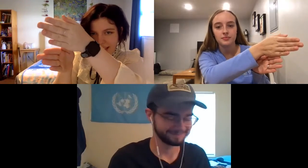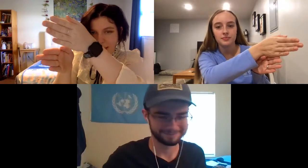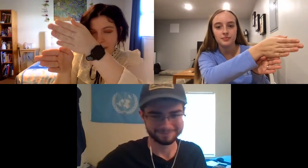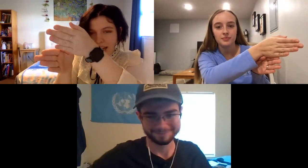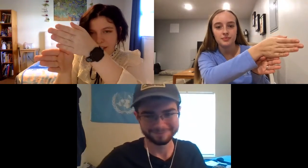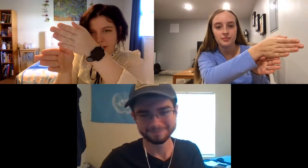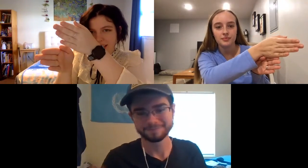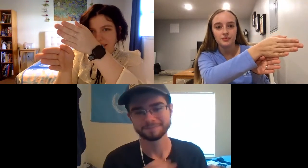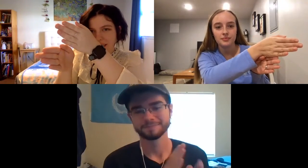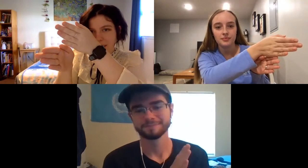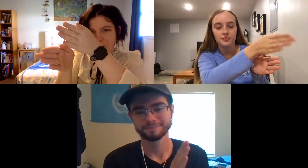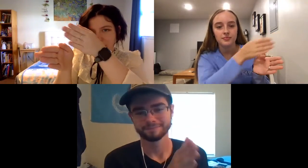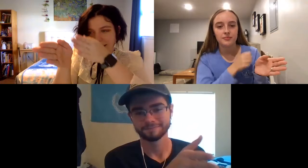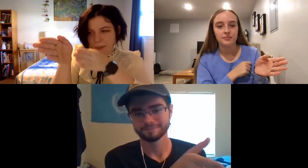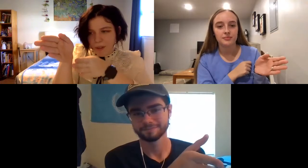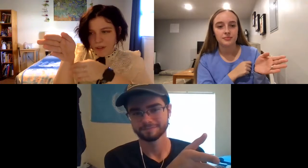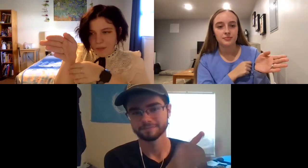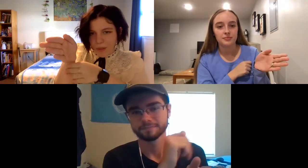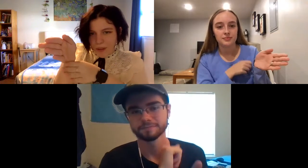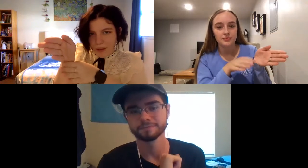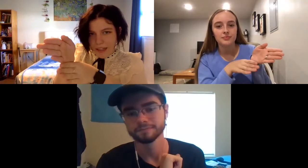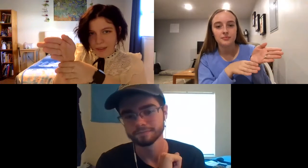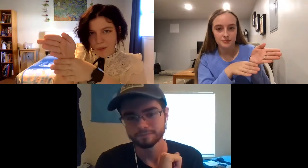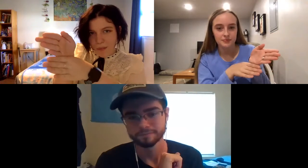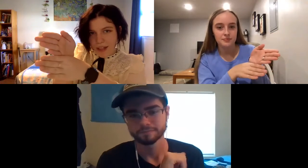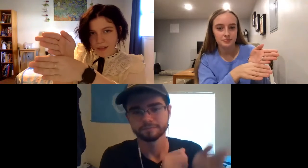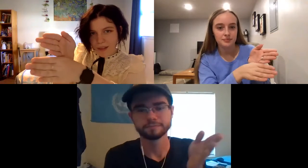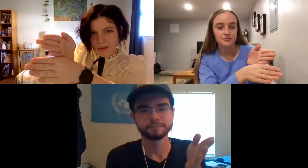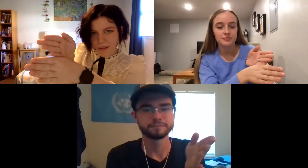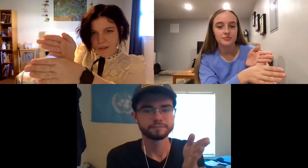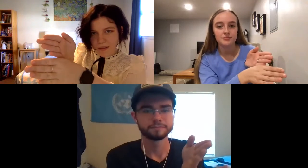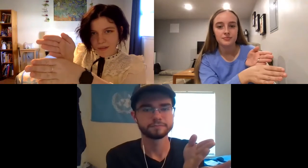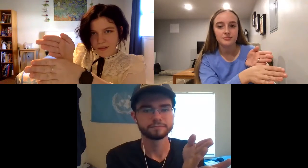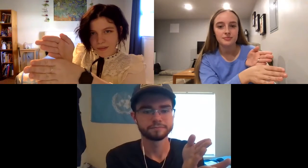And then minor is similar, except you're going below your hand. So minor.